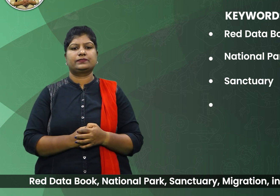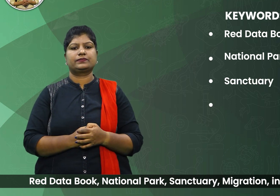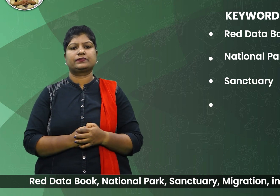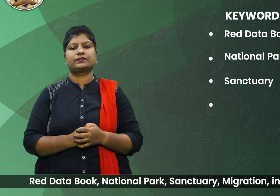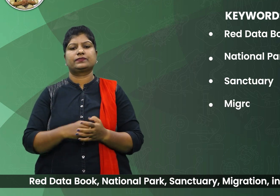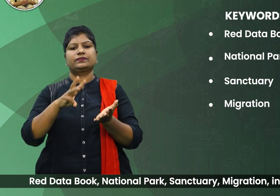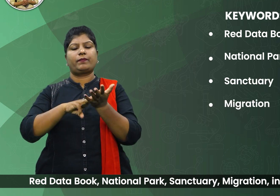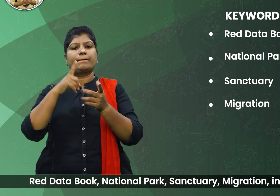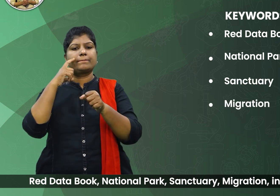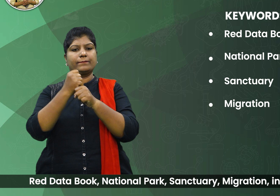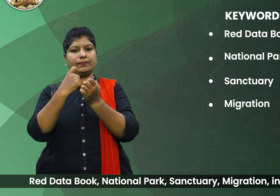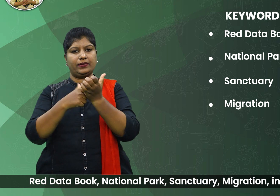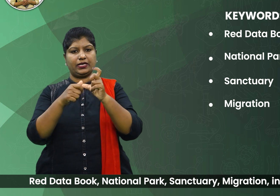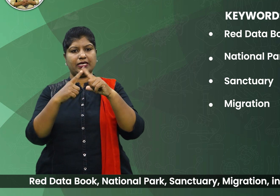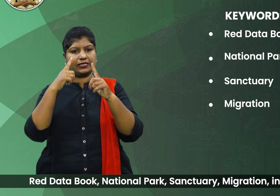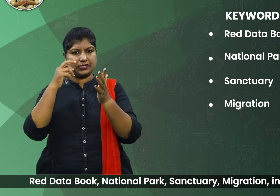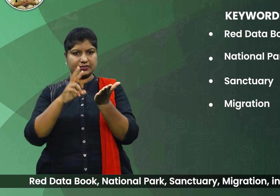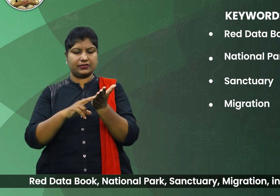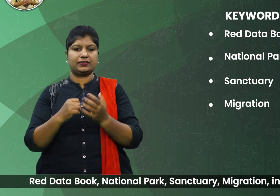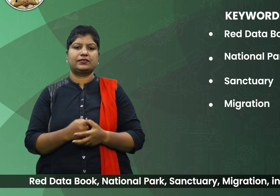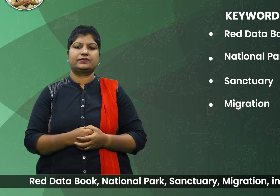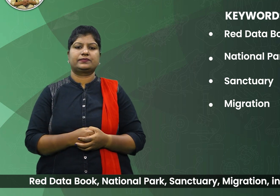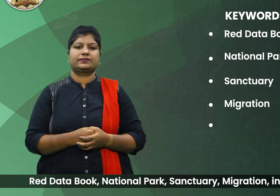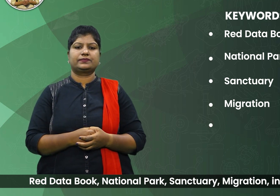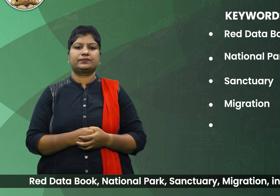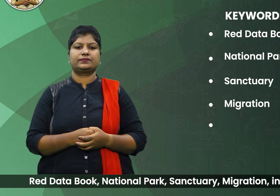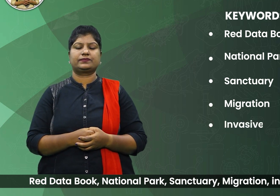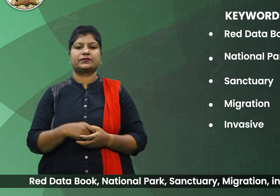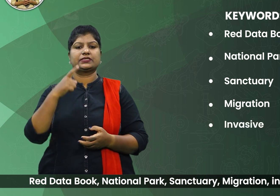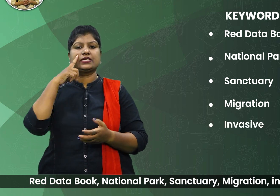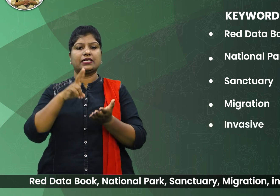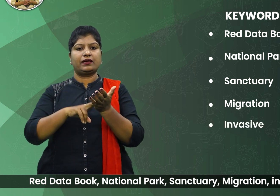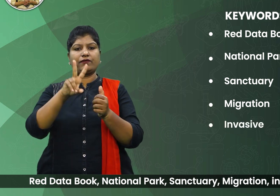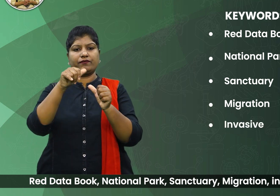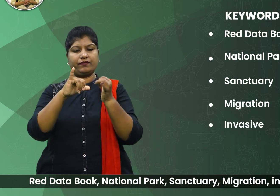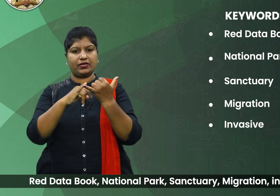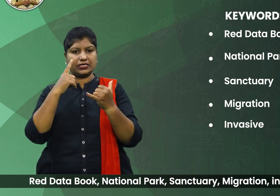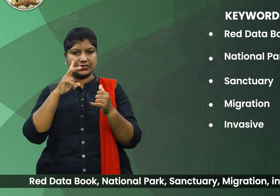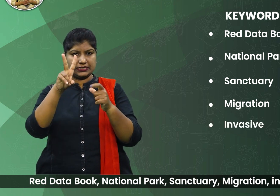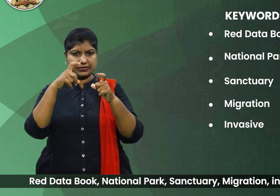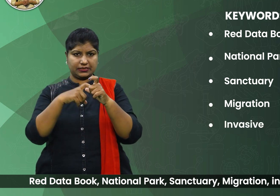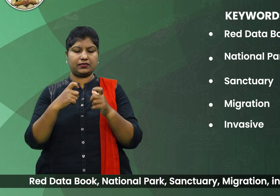Migration Migration Invasive Invasive